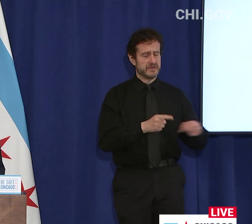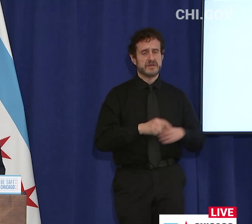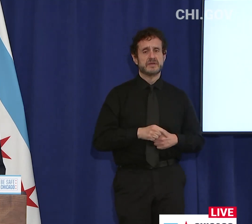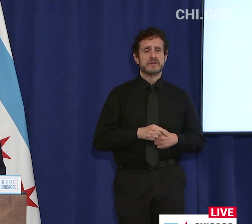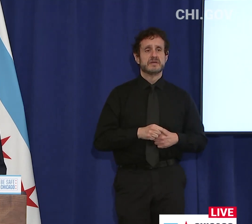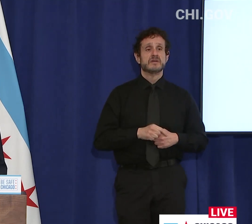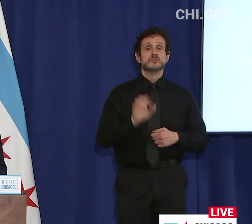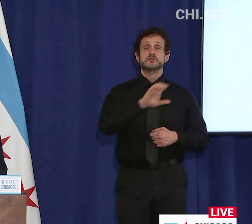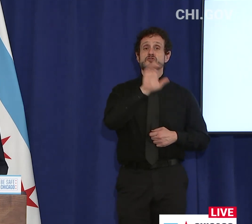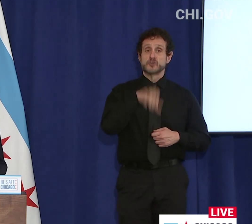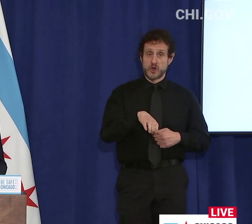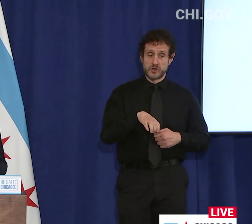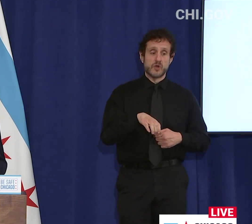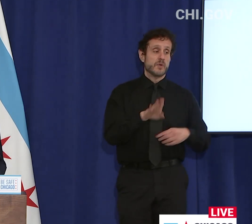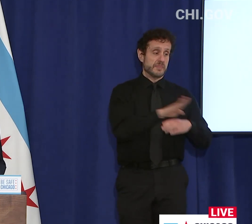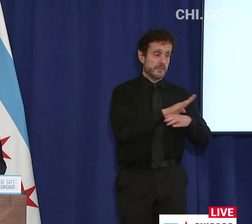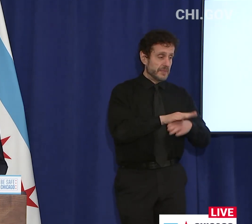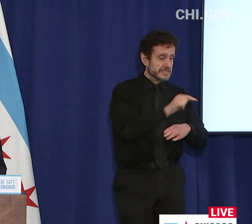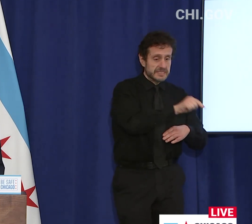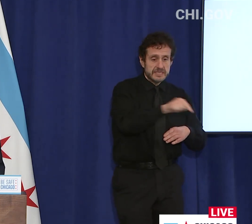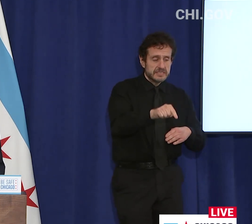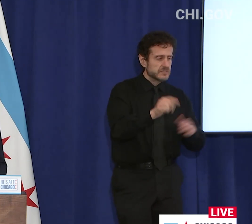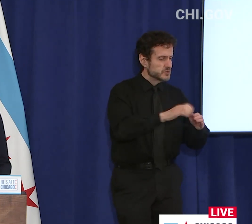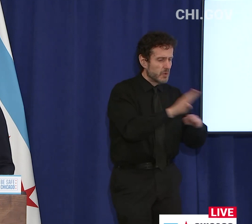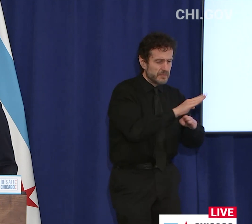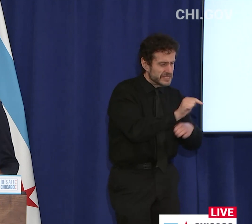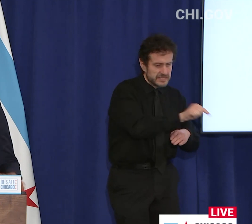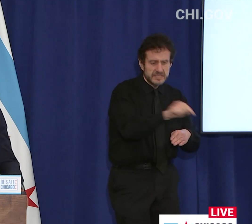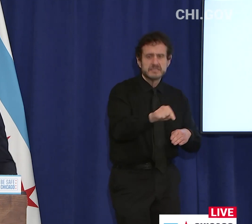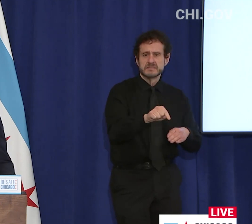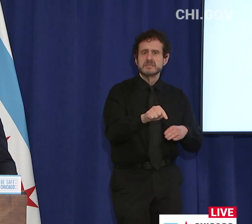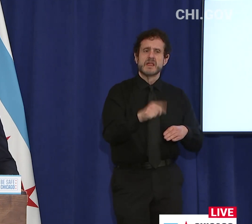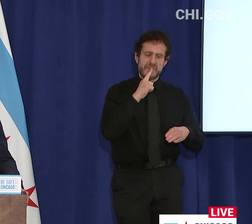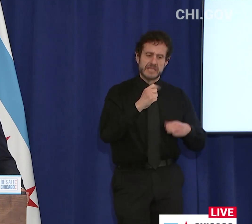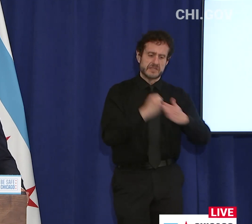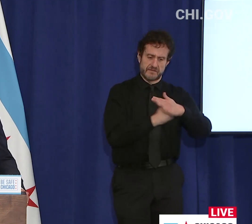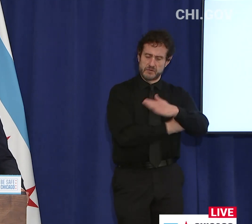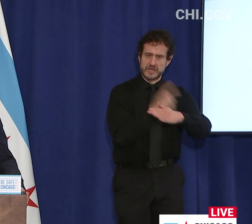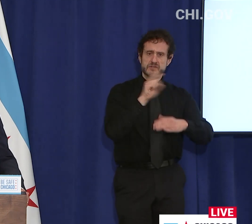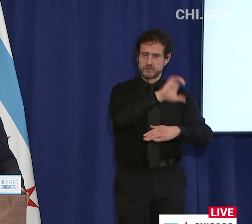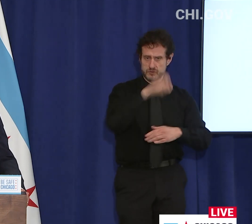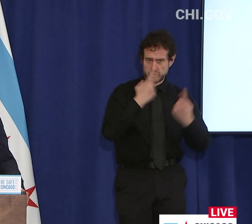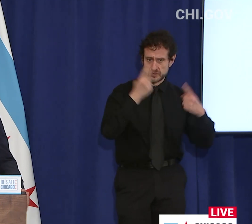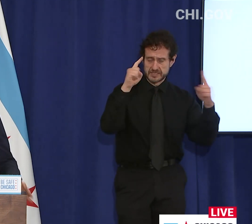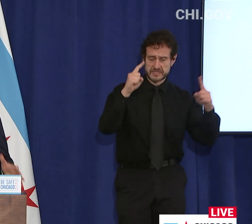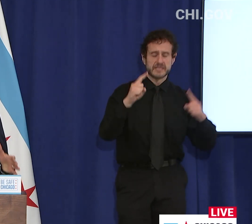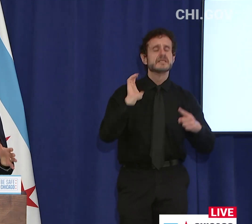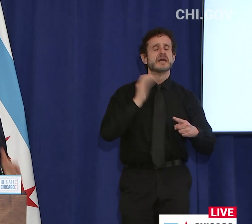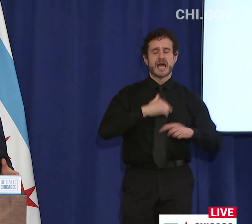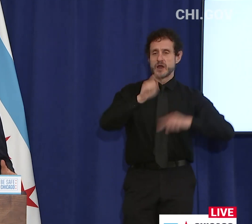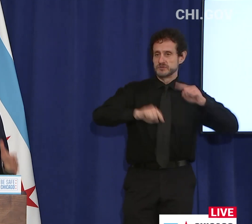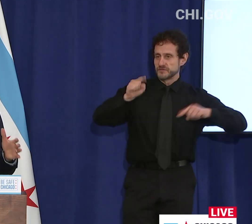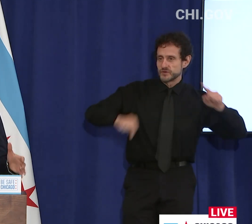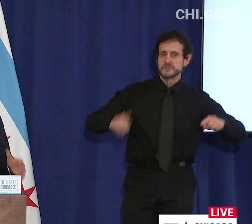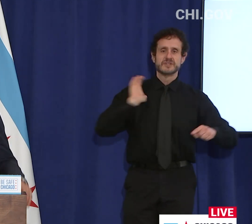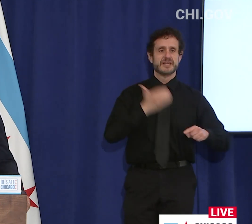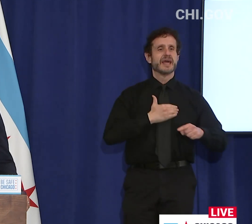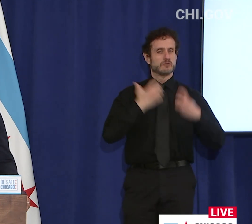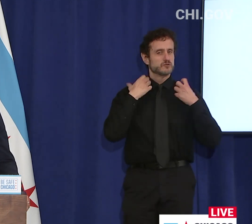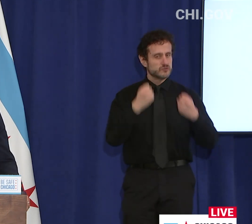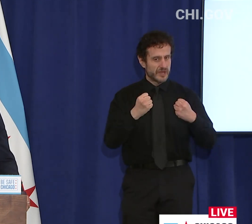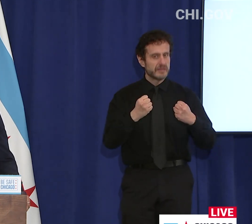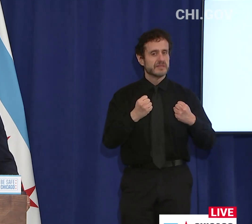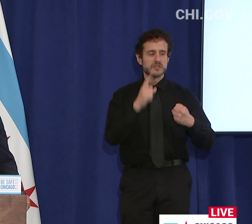our city, and our economic diversity and capacity for innovation in particular stand among our greatest